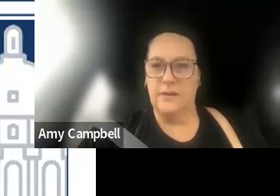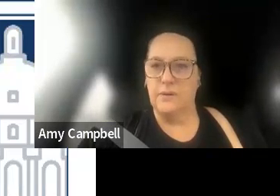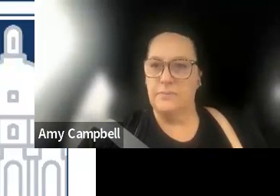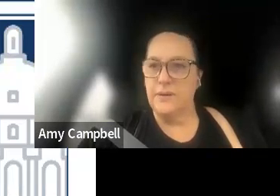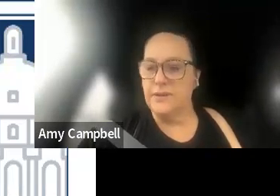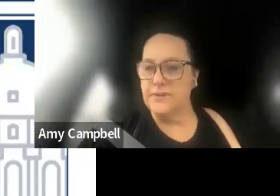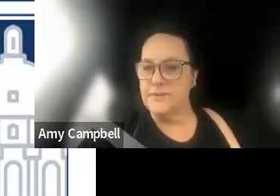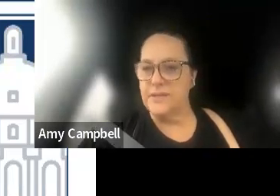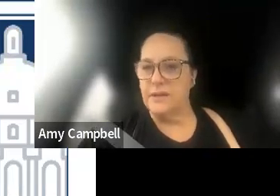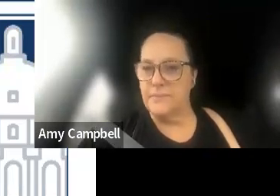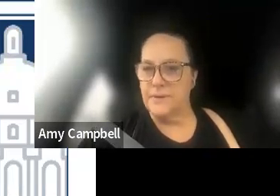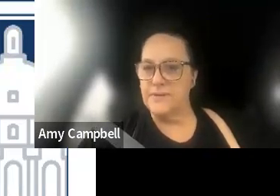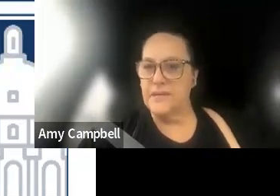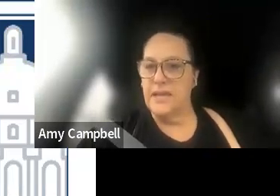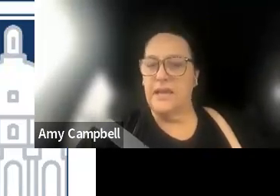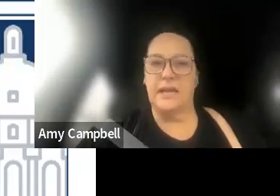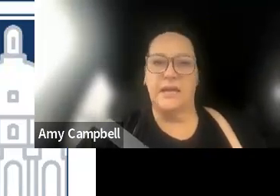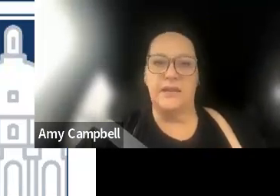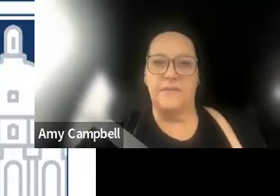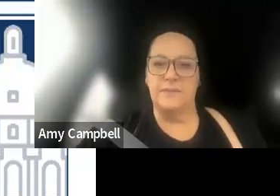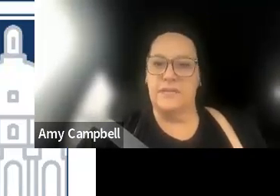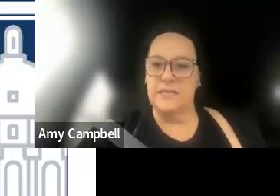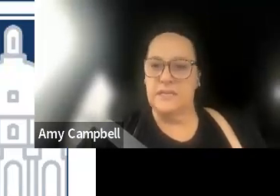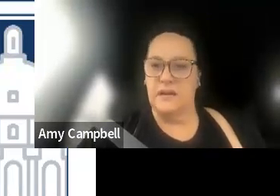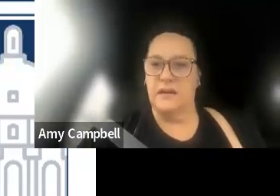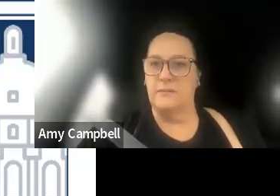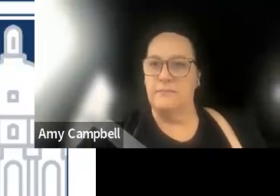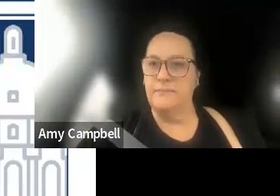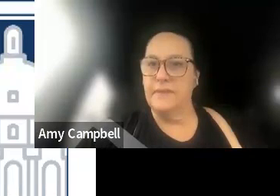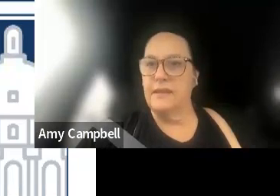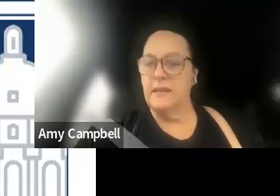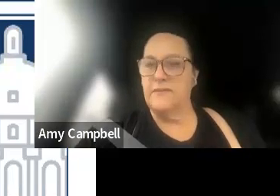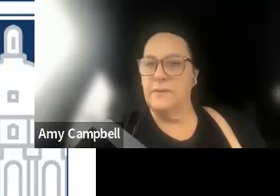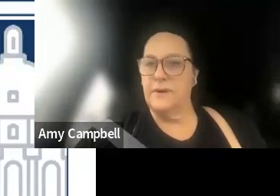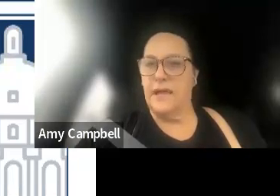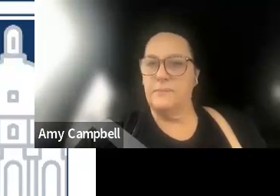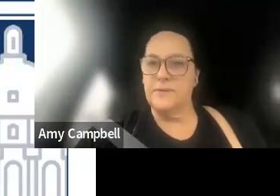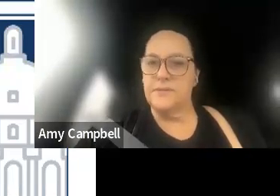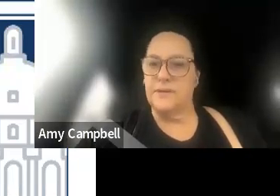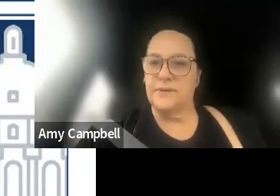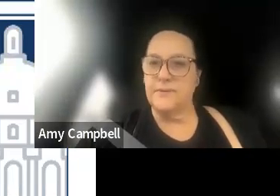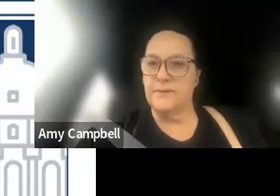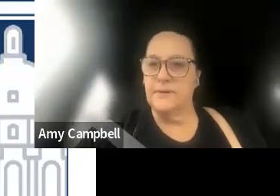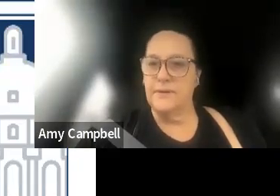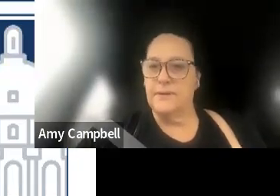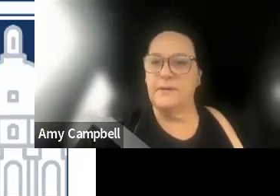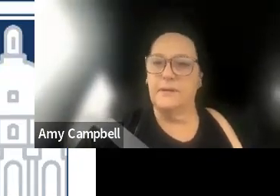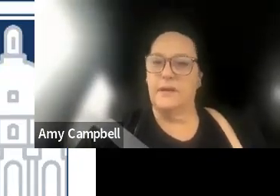Okay, I think we're pretty close to the numbers. Again, if you didn't, if you weren't able